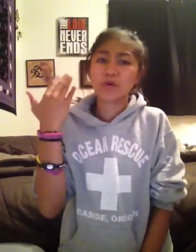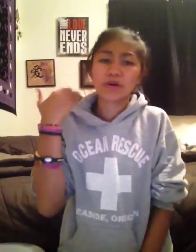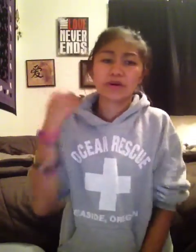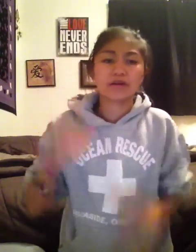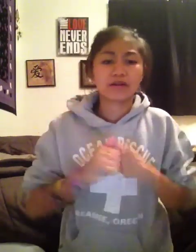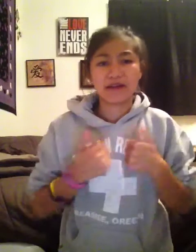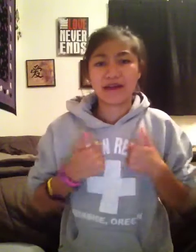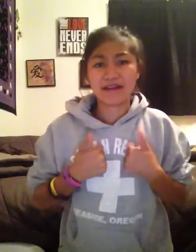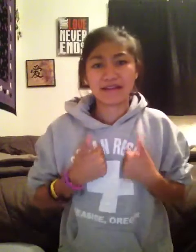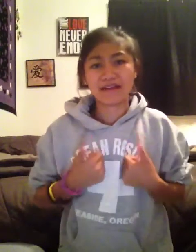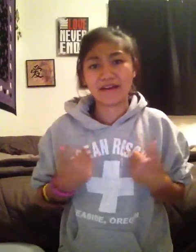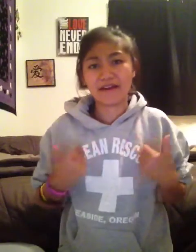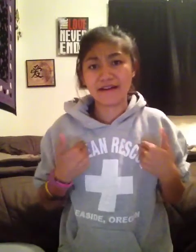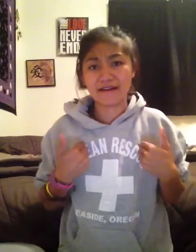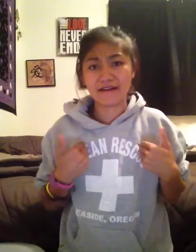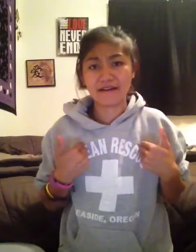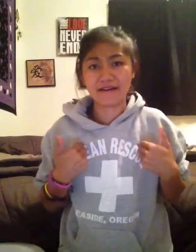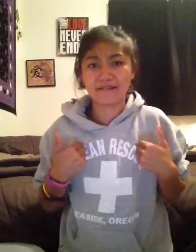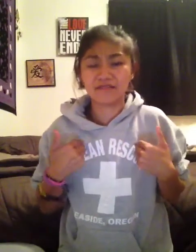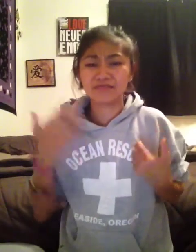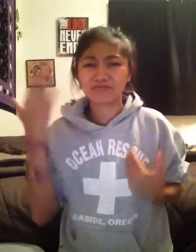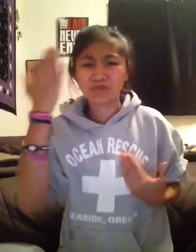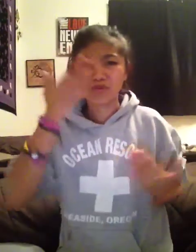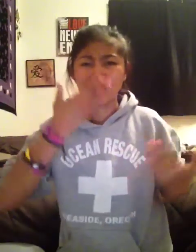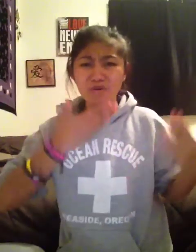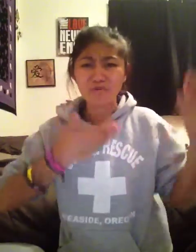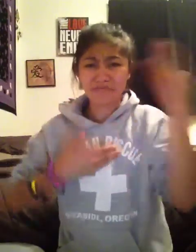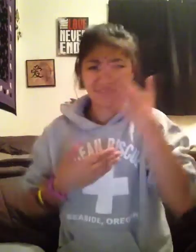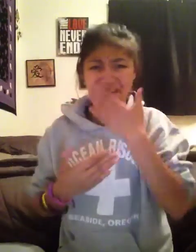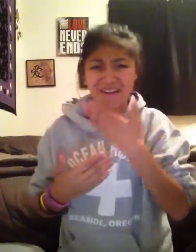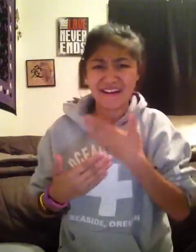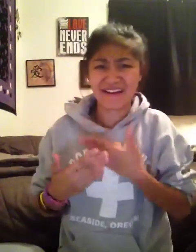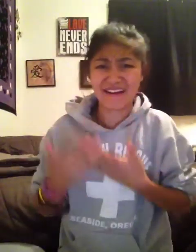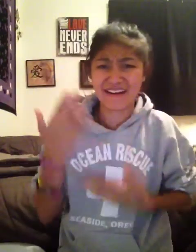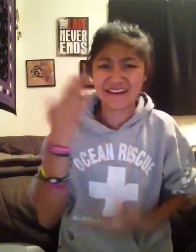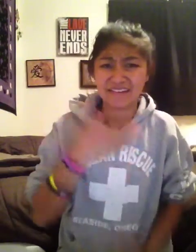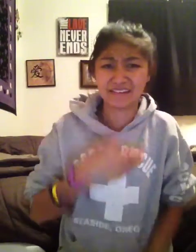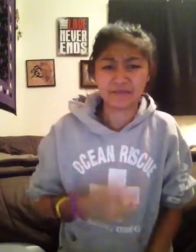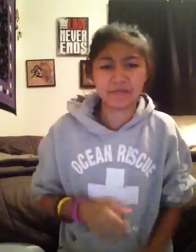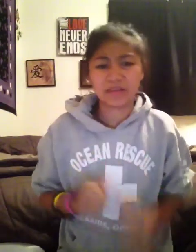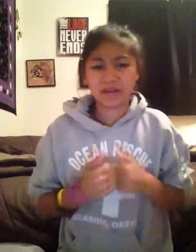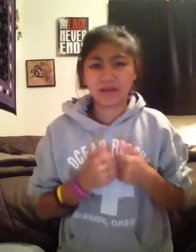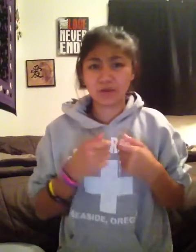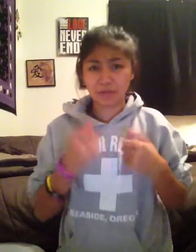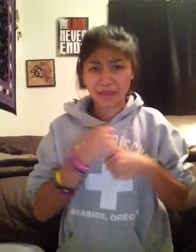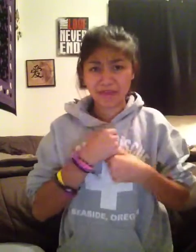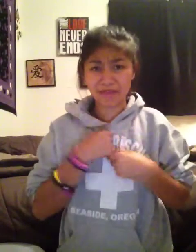How could I have been so blind? You opened up my